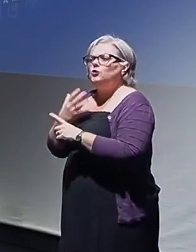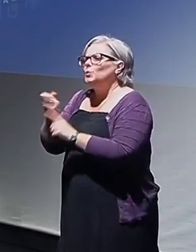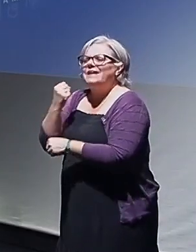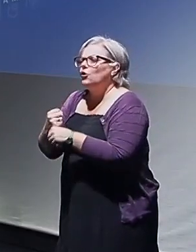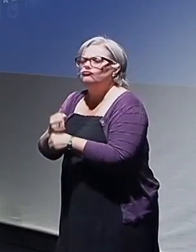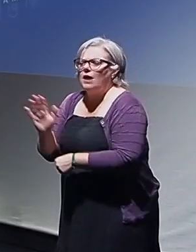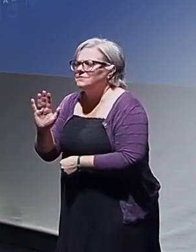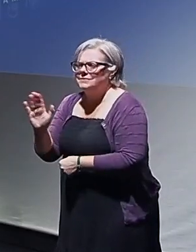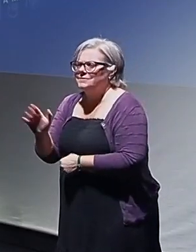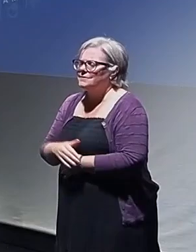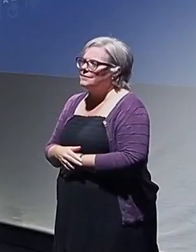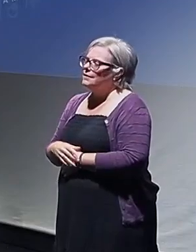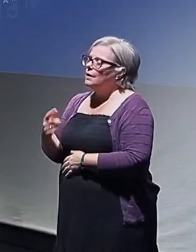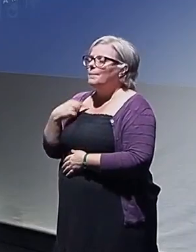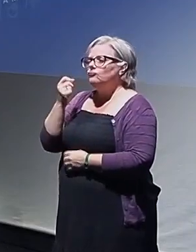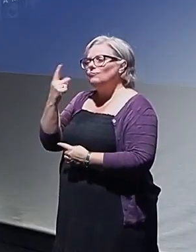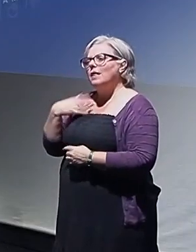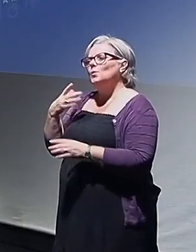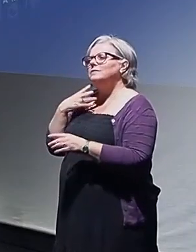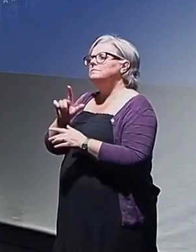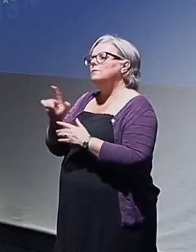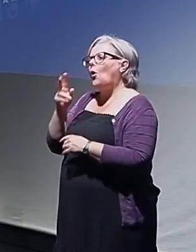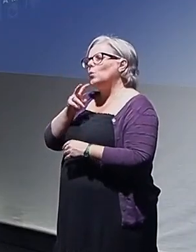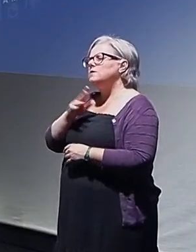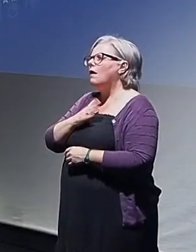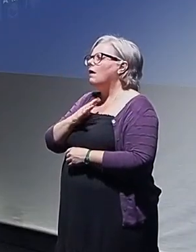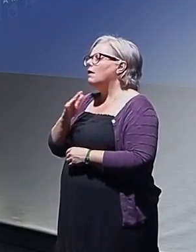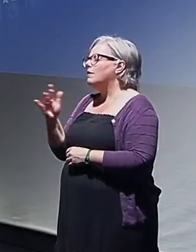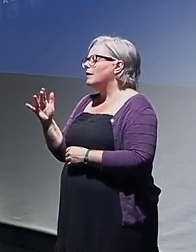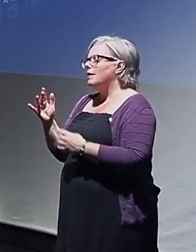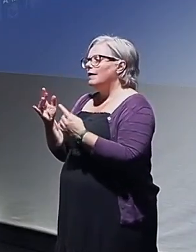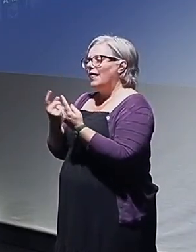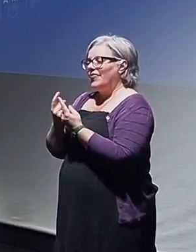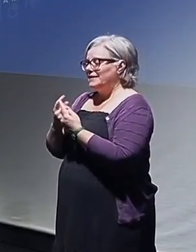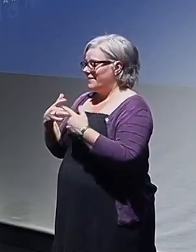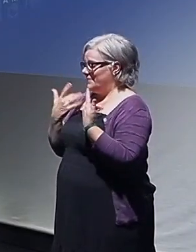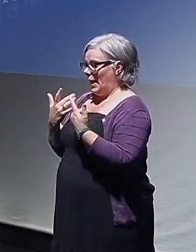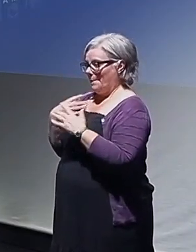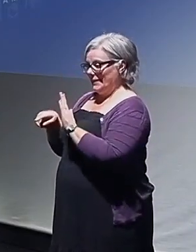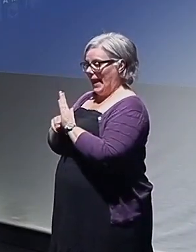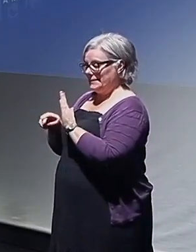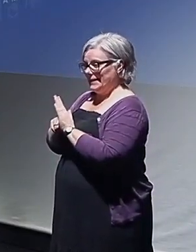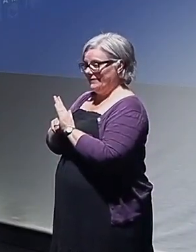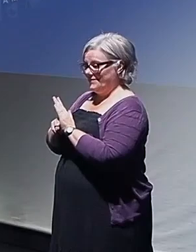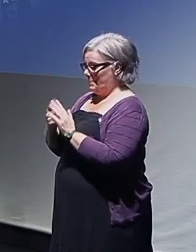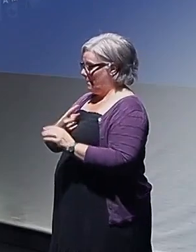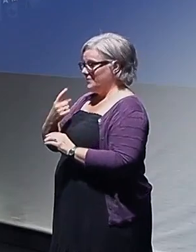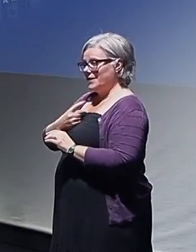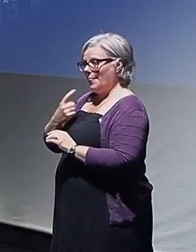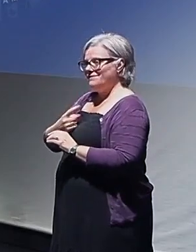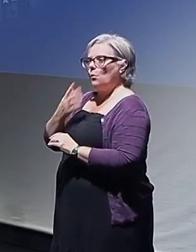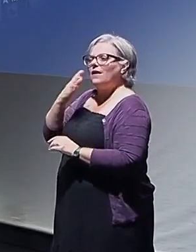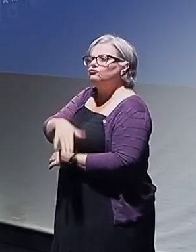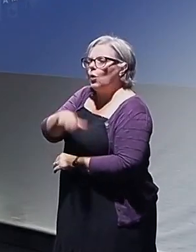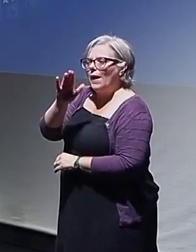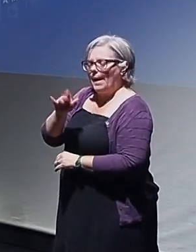again, something I'm realizing later in life is that the things that I find negative about myself, or I have found negative about myself growing